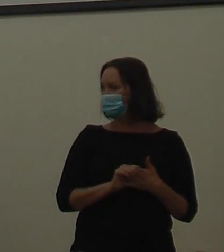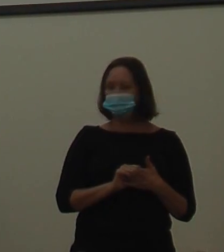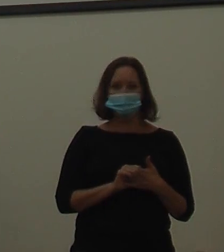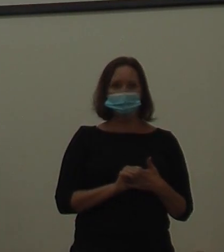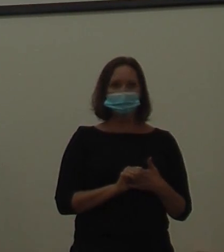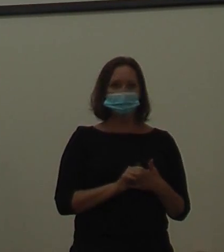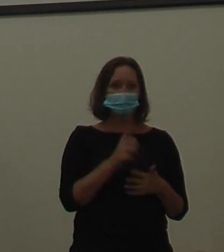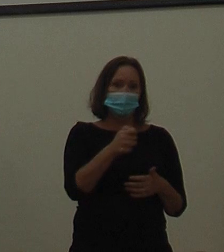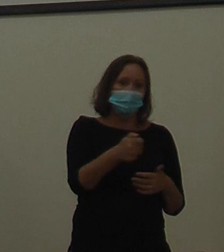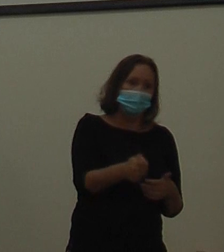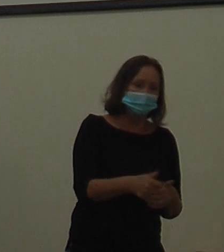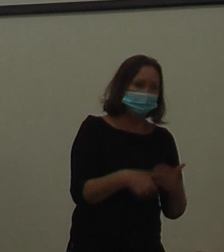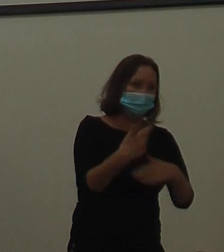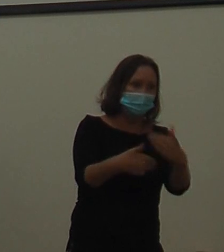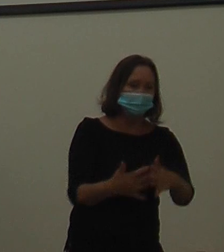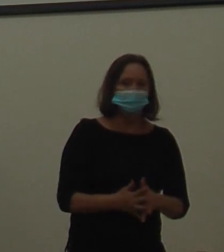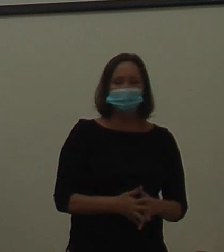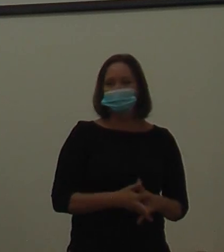Decided to work all at once.